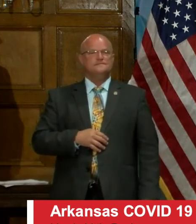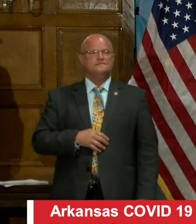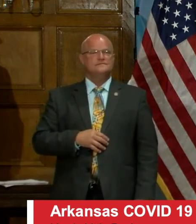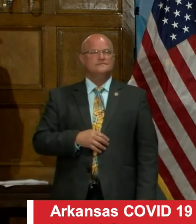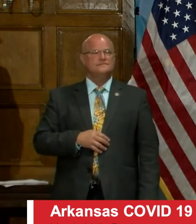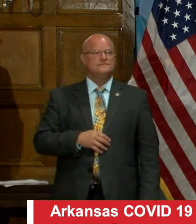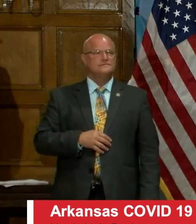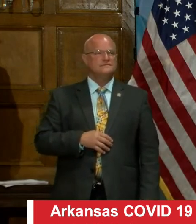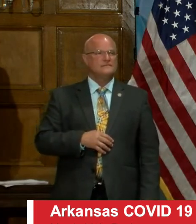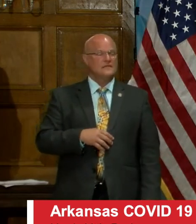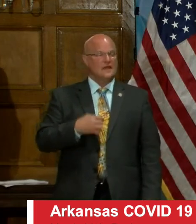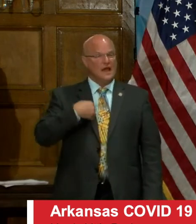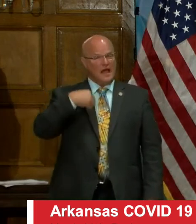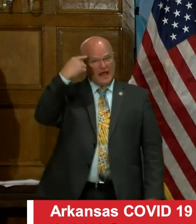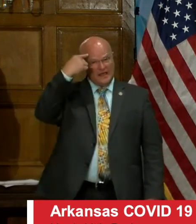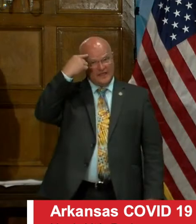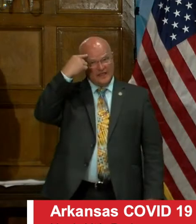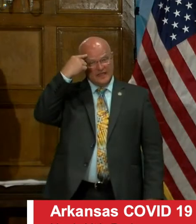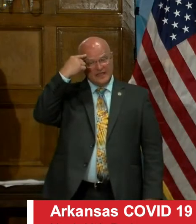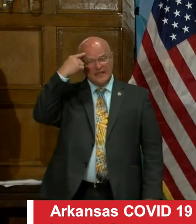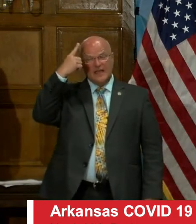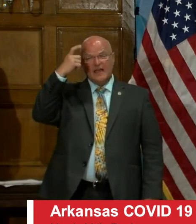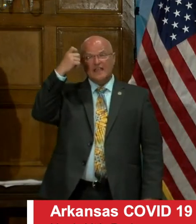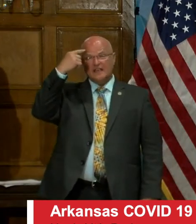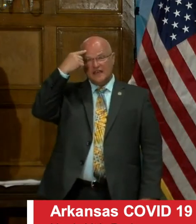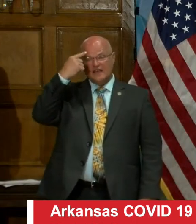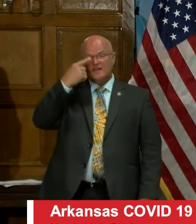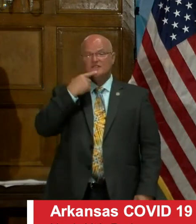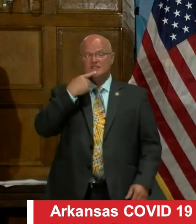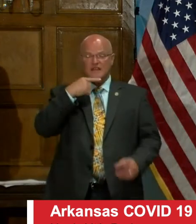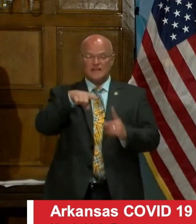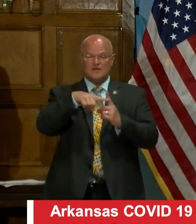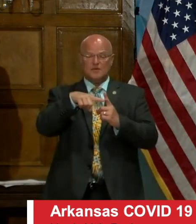I think as the governor talked, the positivity rate,